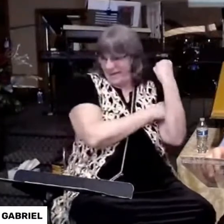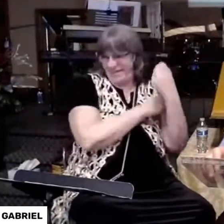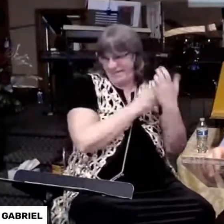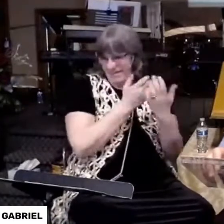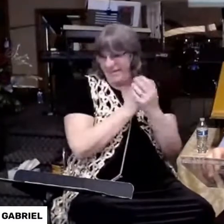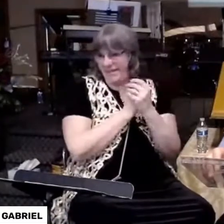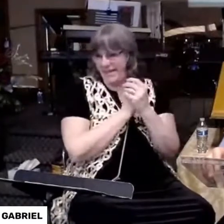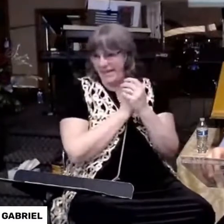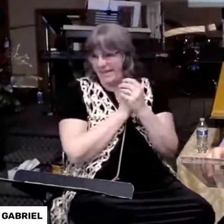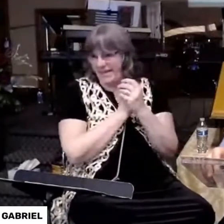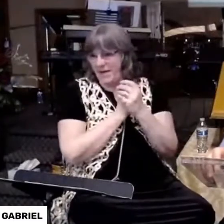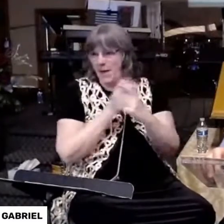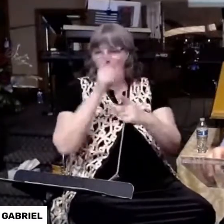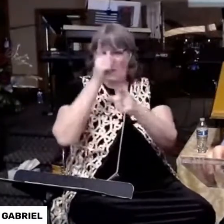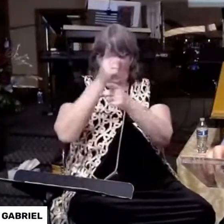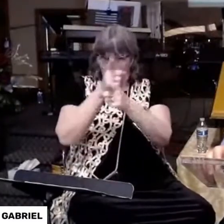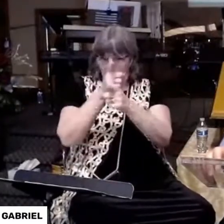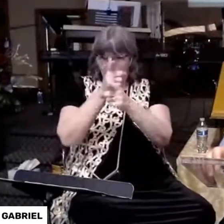was an advocate.